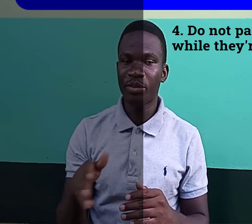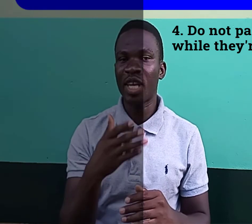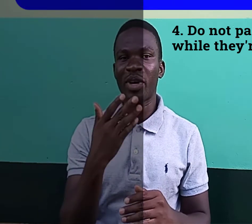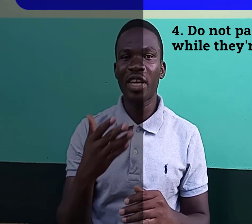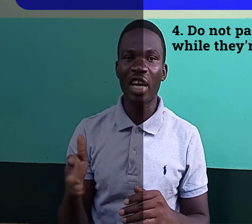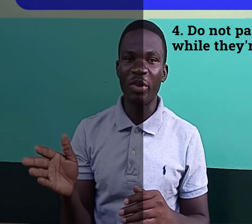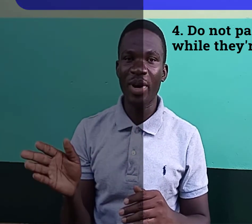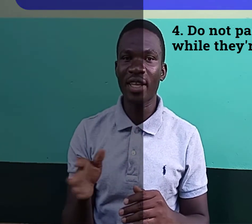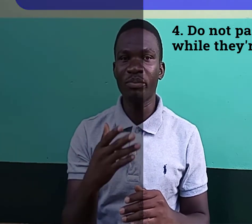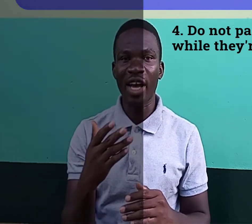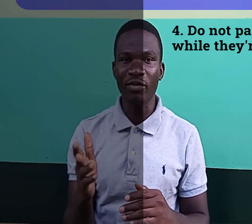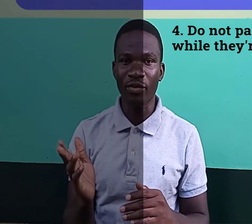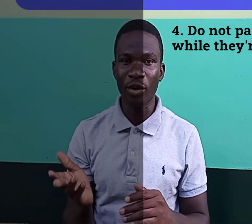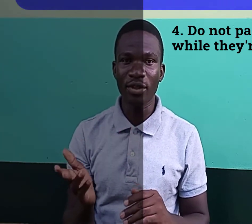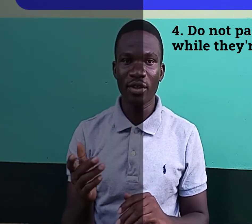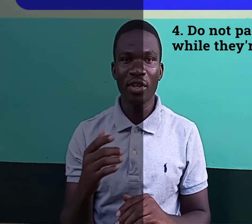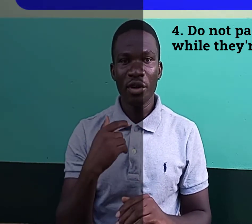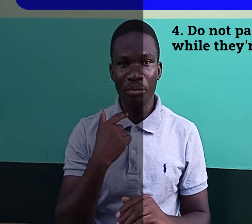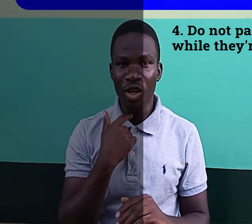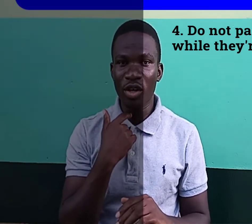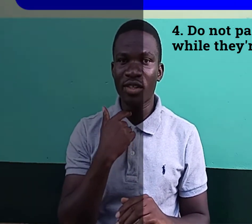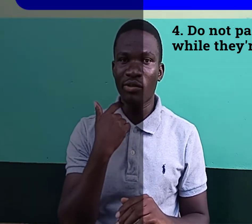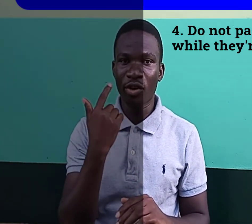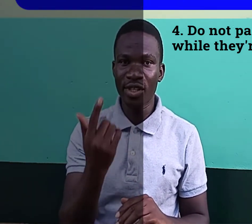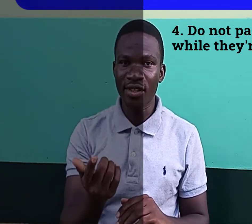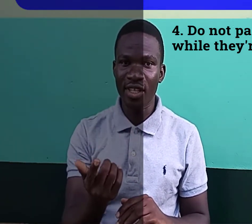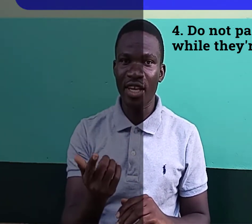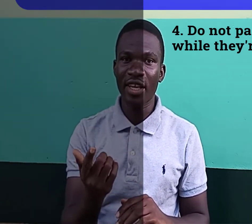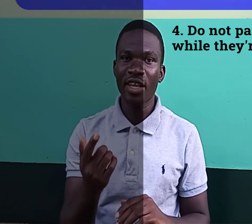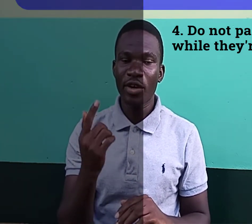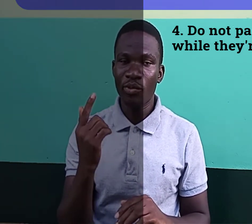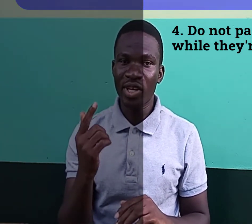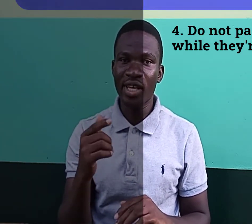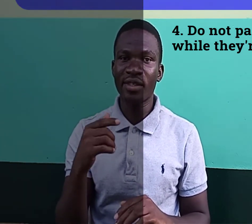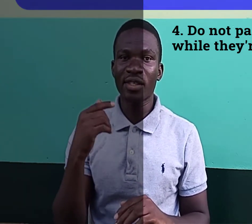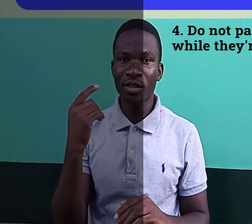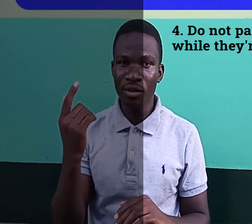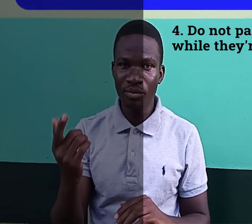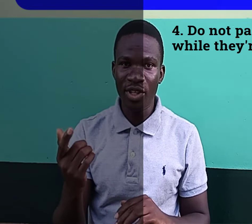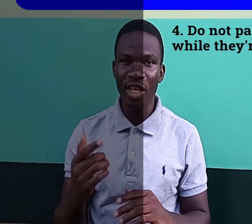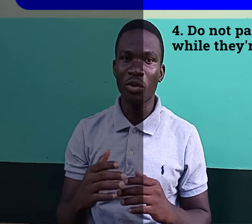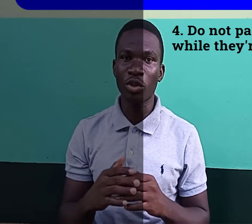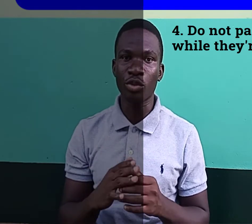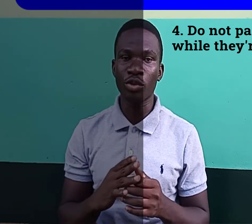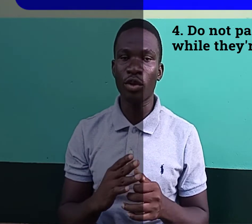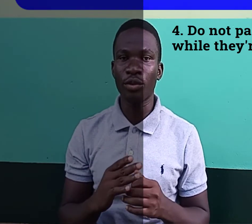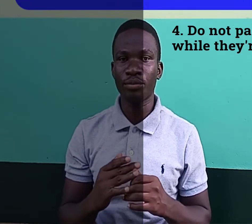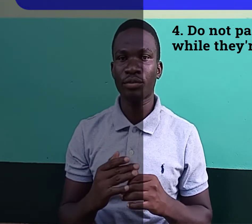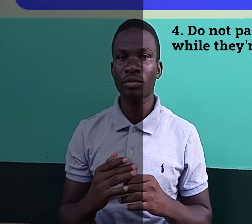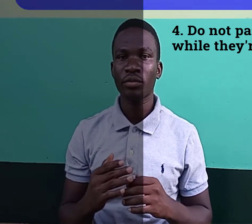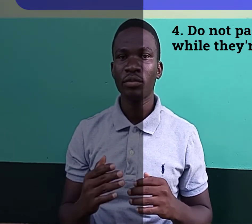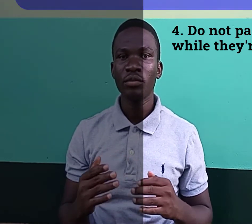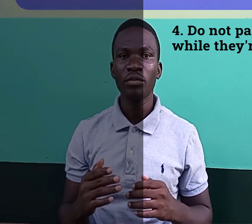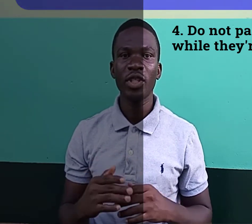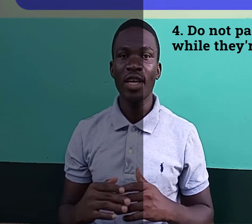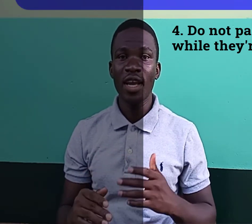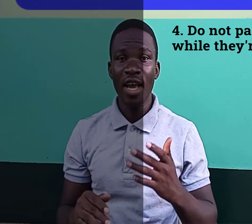somebody can be passing back and forth. Because the voice is there, we can still hear what goes on.